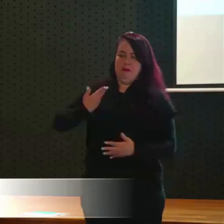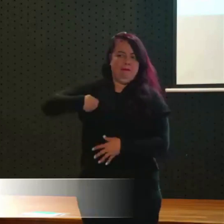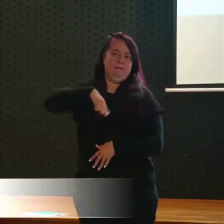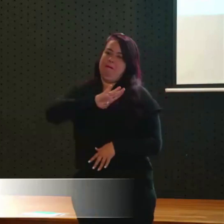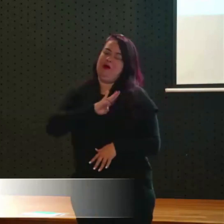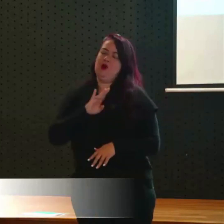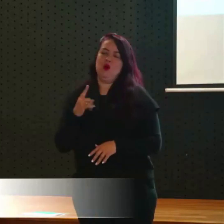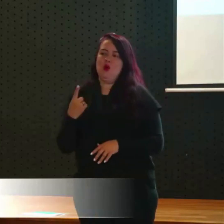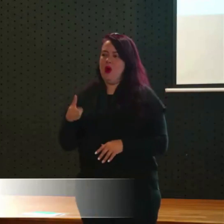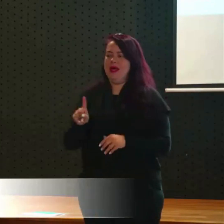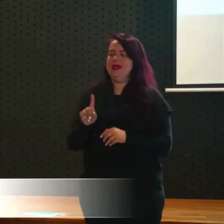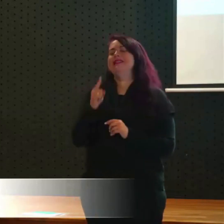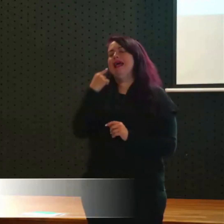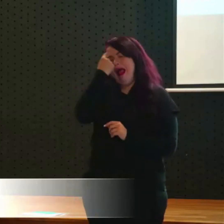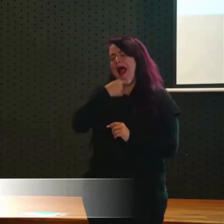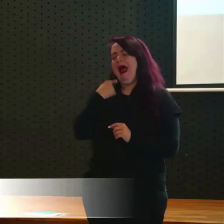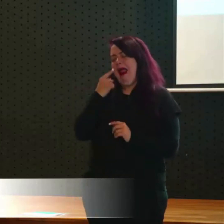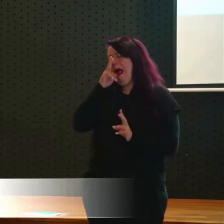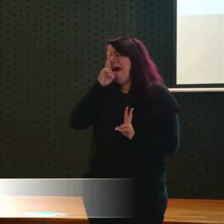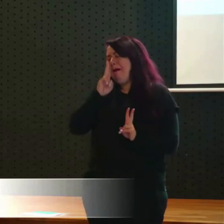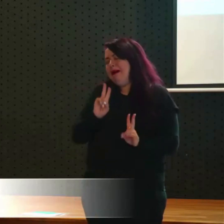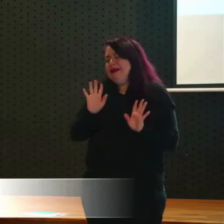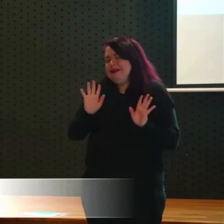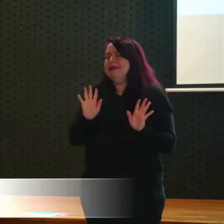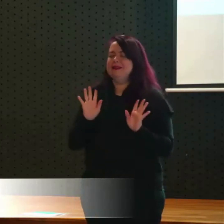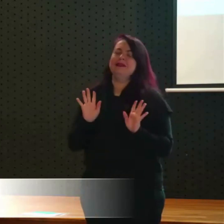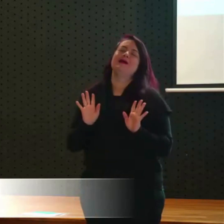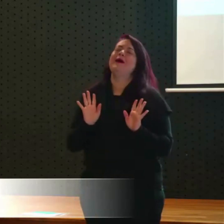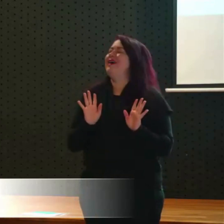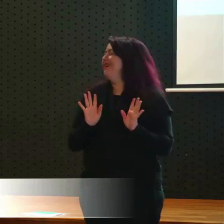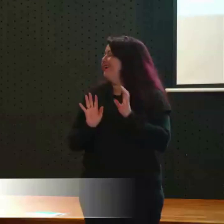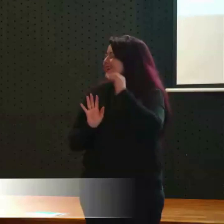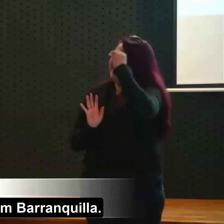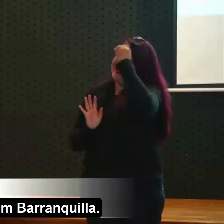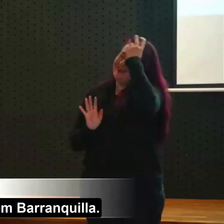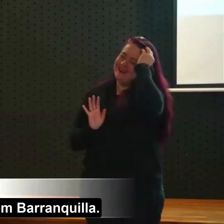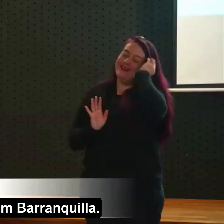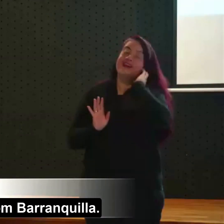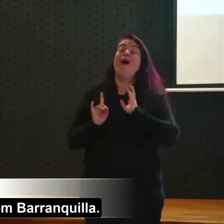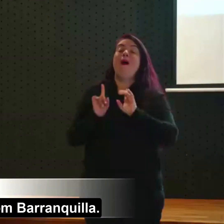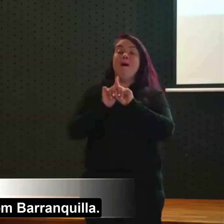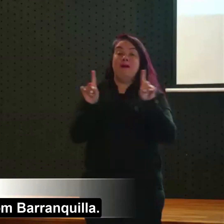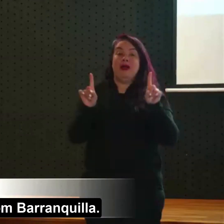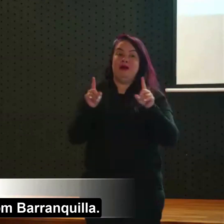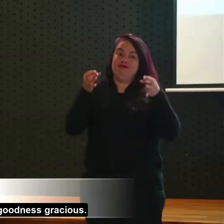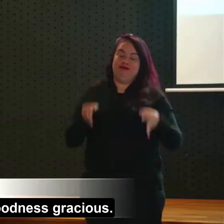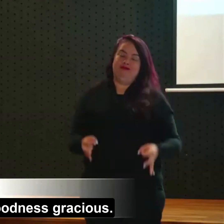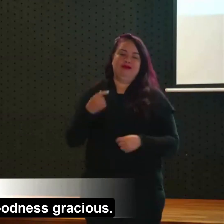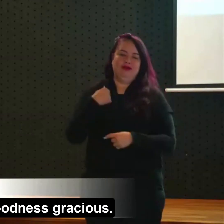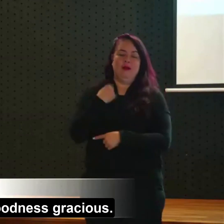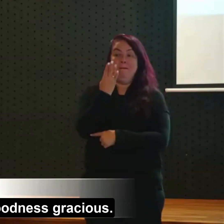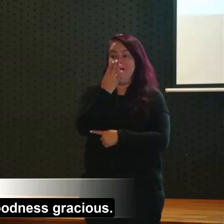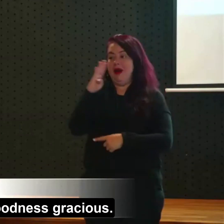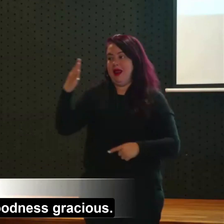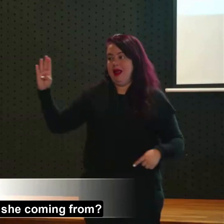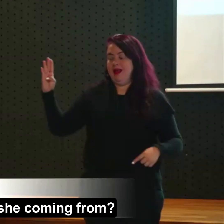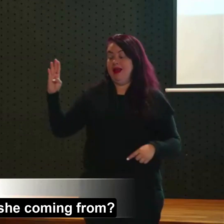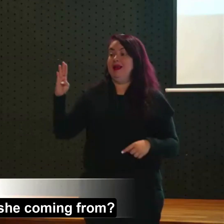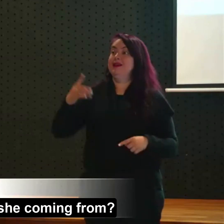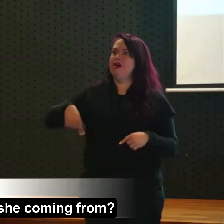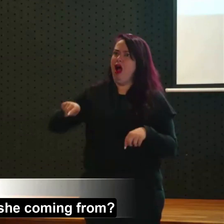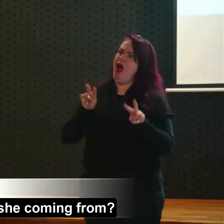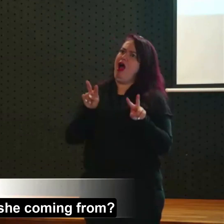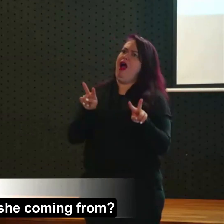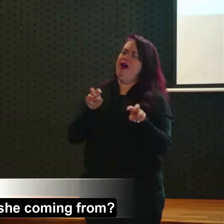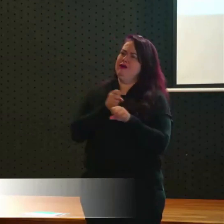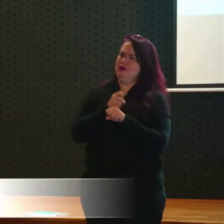Paisa. I might look like Paisa region in Colombia. I am from Barranquilla. Oh my goodness gracious,